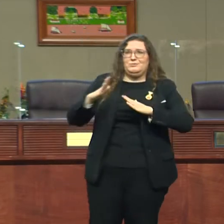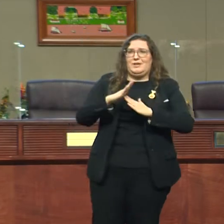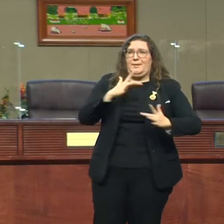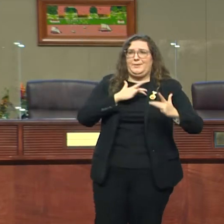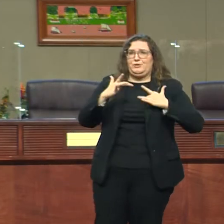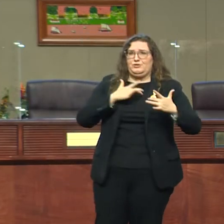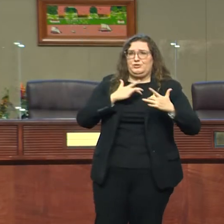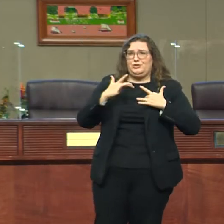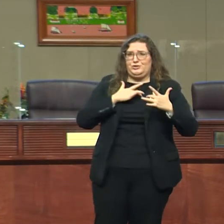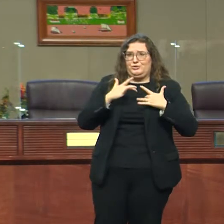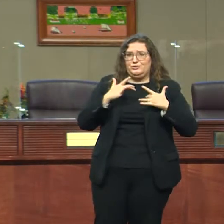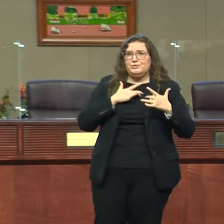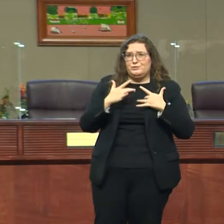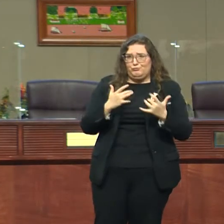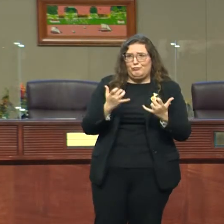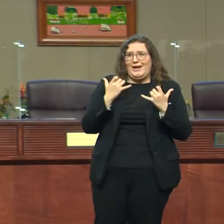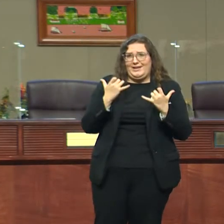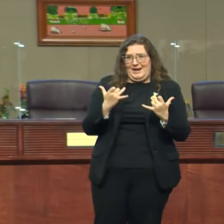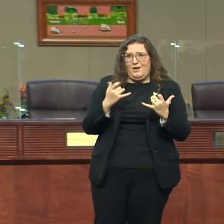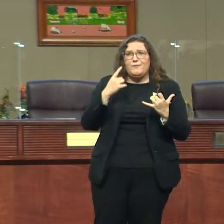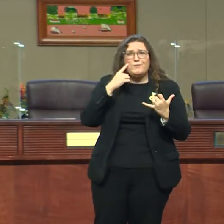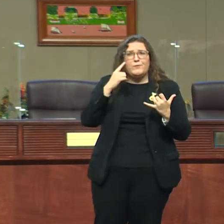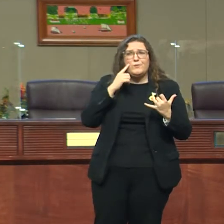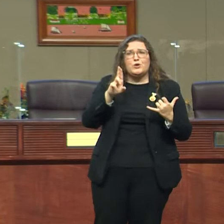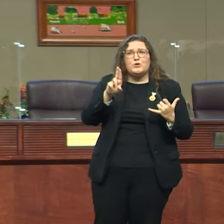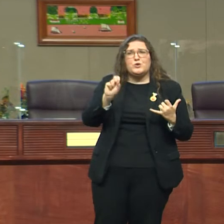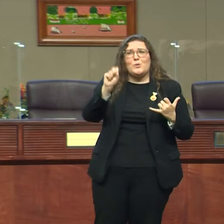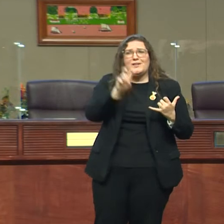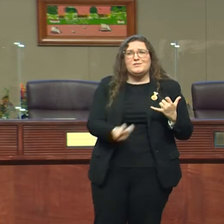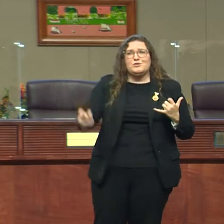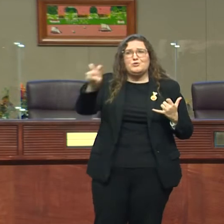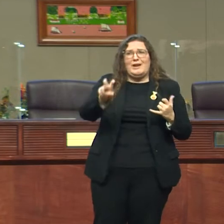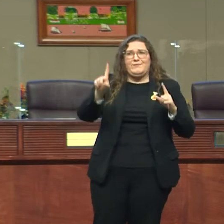now with any kind of domestic testing capability.